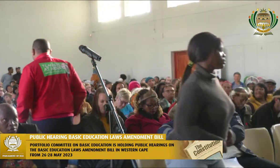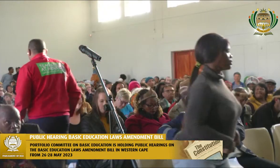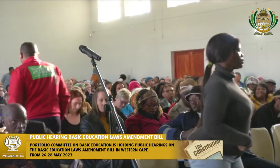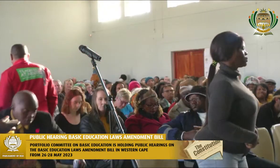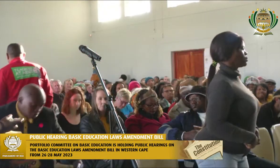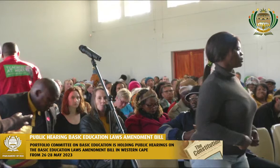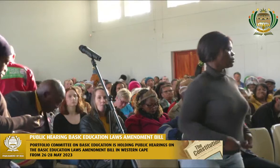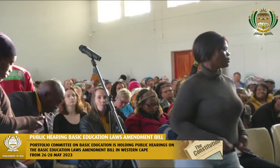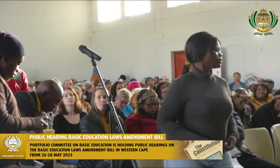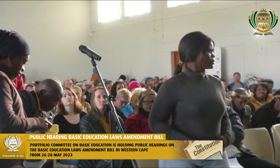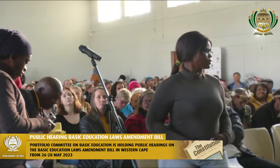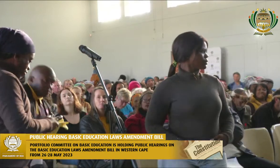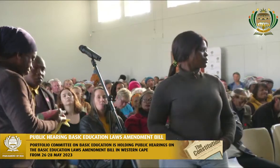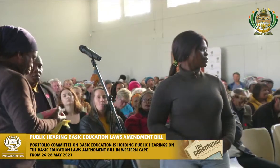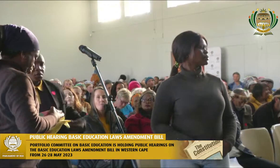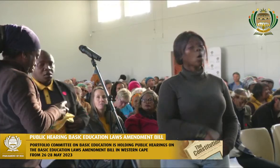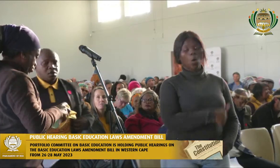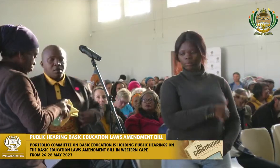Next.